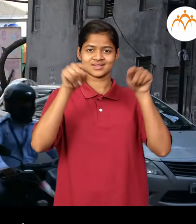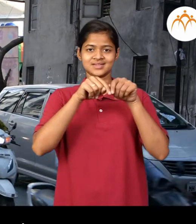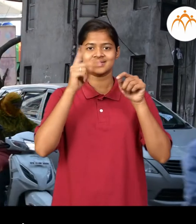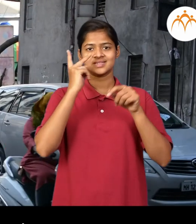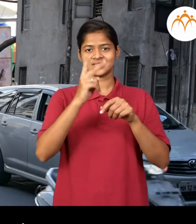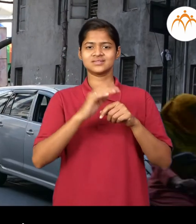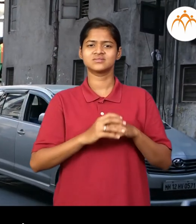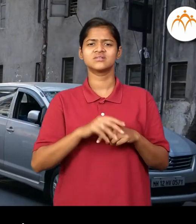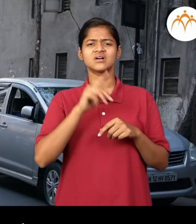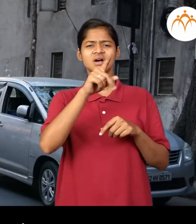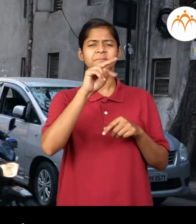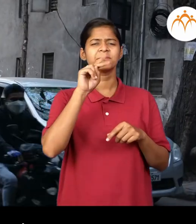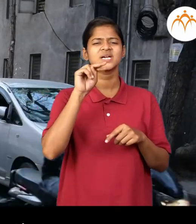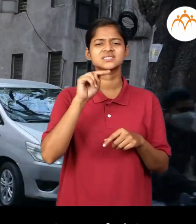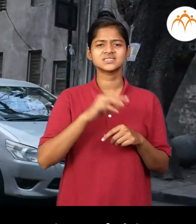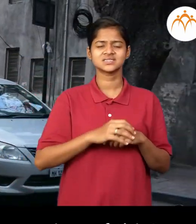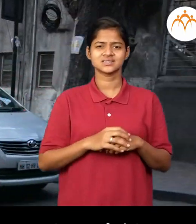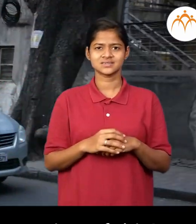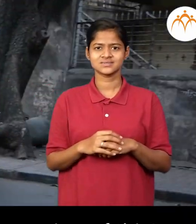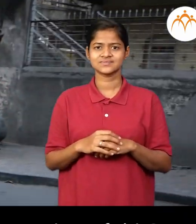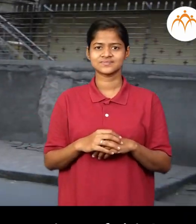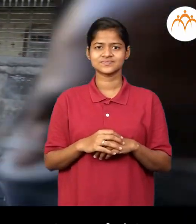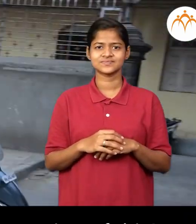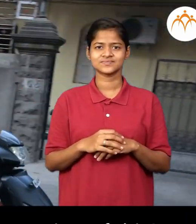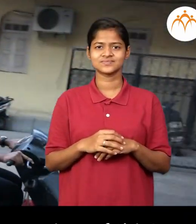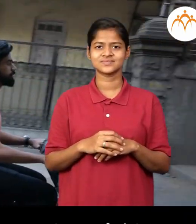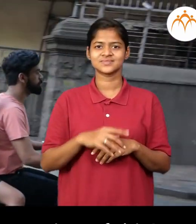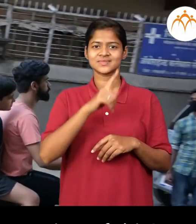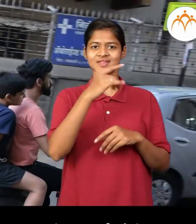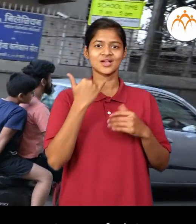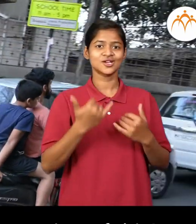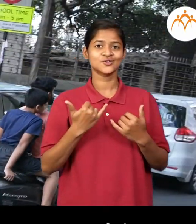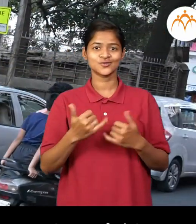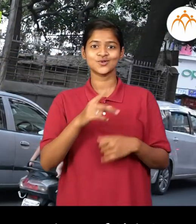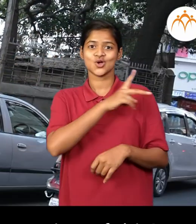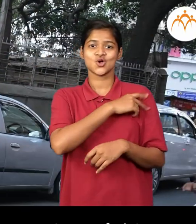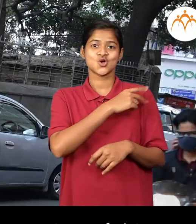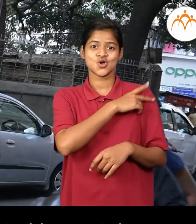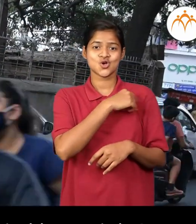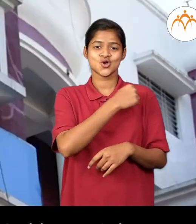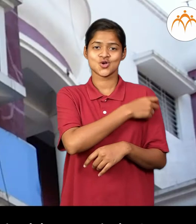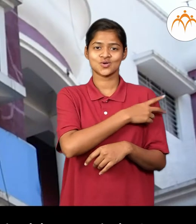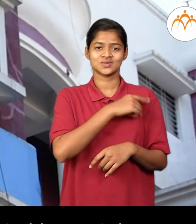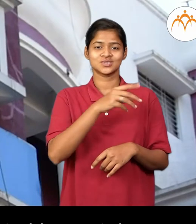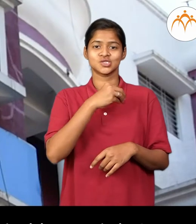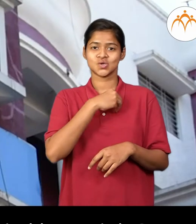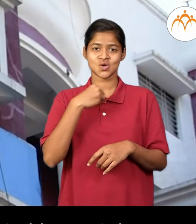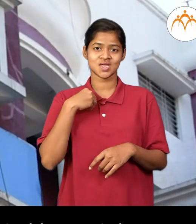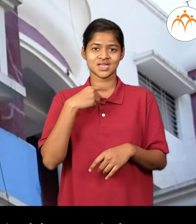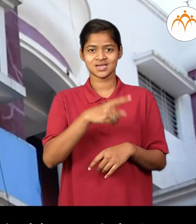He saw a sign on the way. Devansha asked, what is the meaning of this? Dada said,